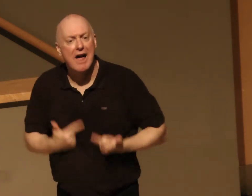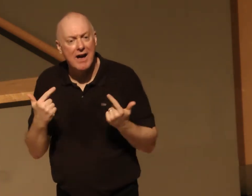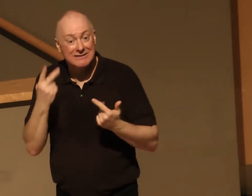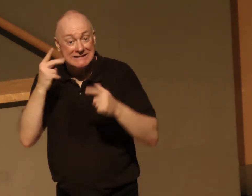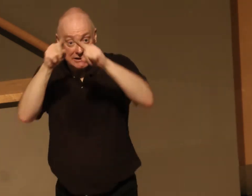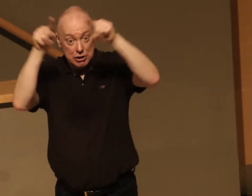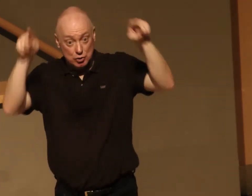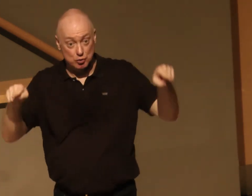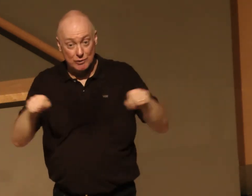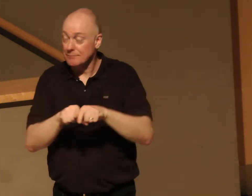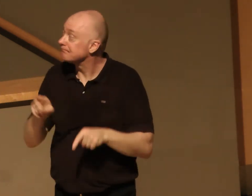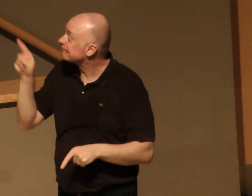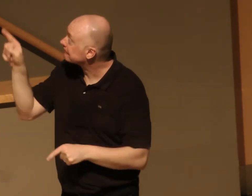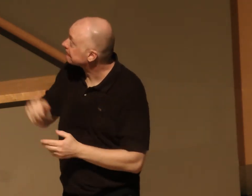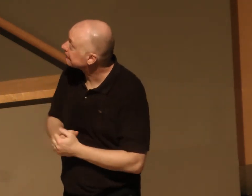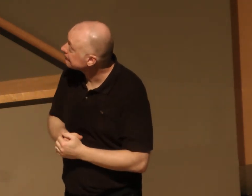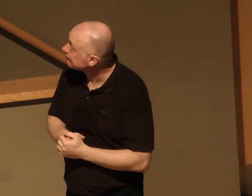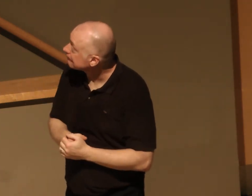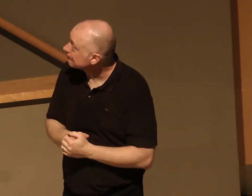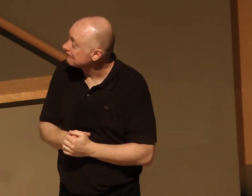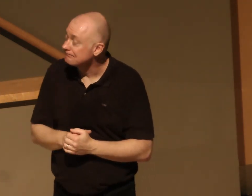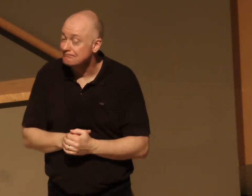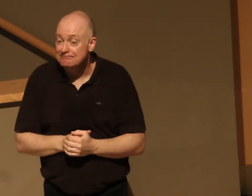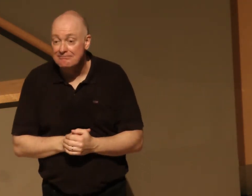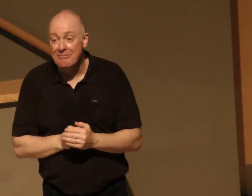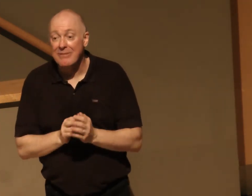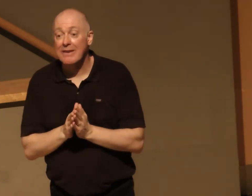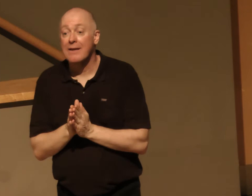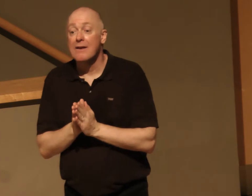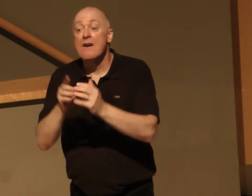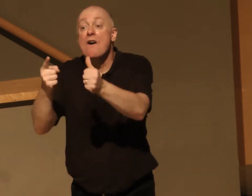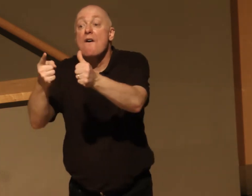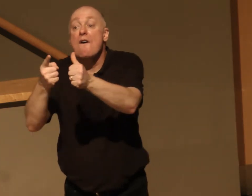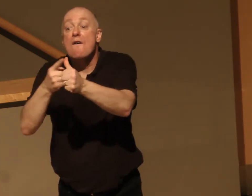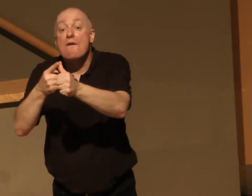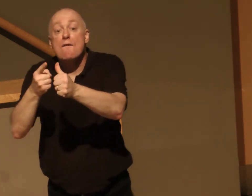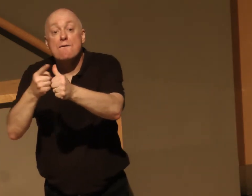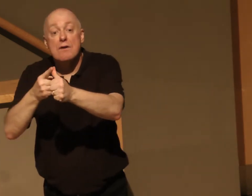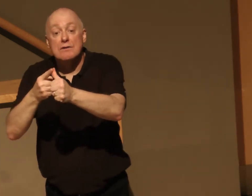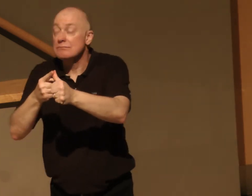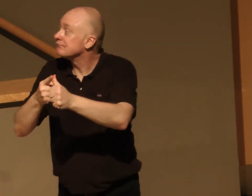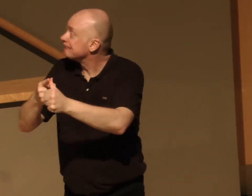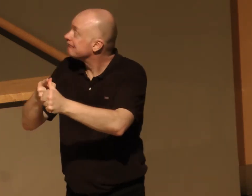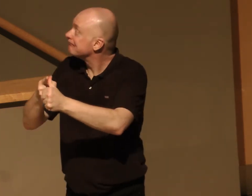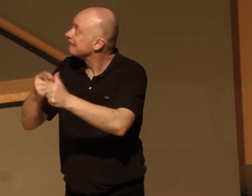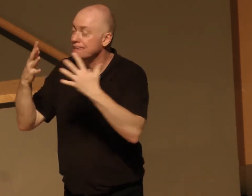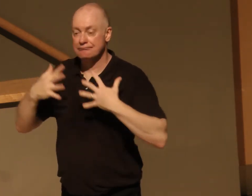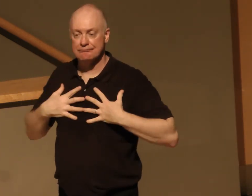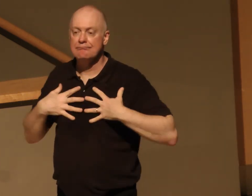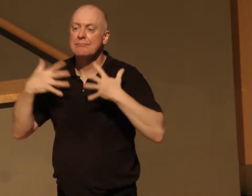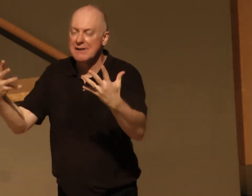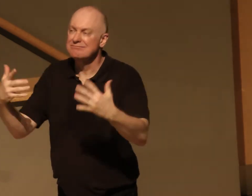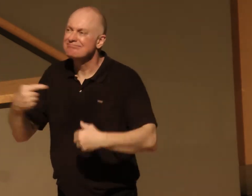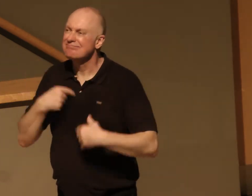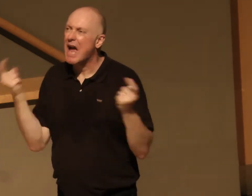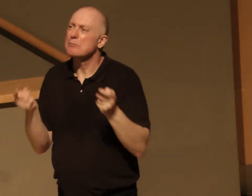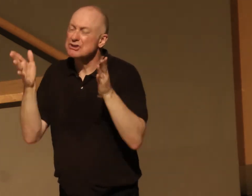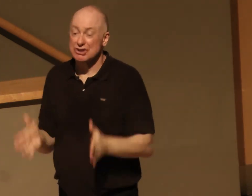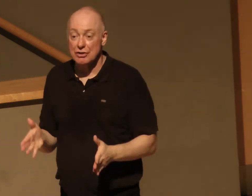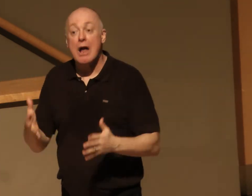for you the path to true hope what do you need to do well this is what you should do first it starts with admitting I know that I'm a sinner you gotta admit that you're